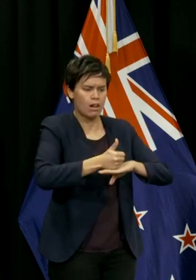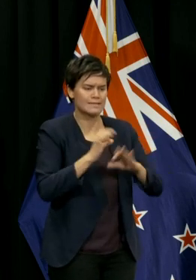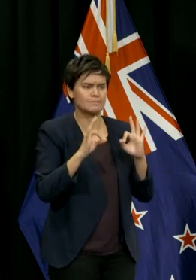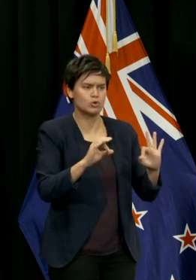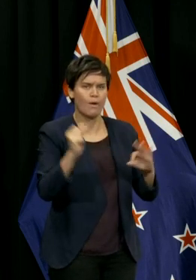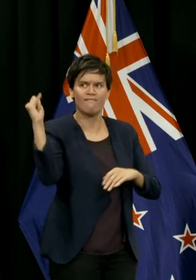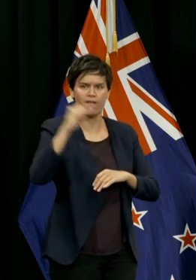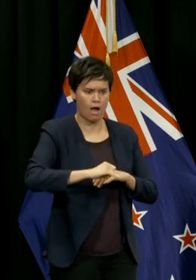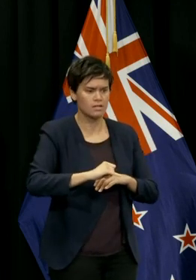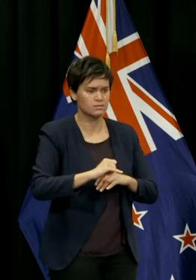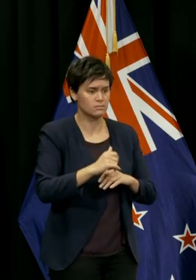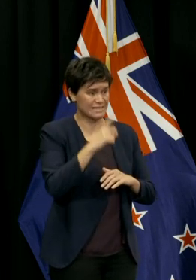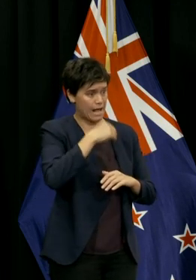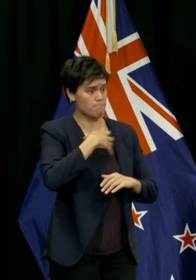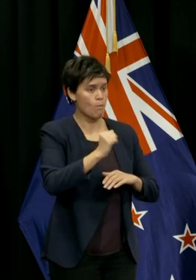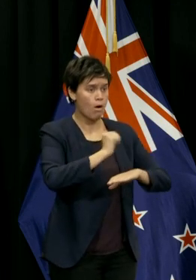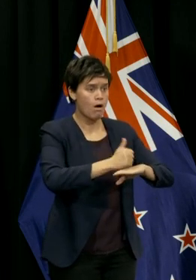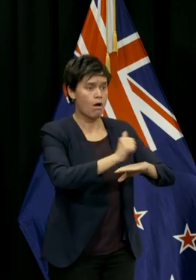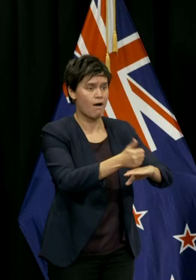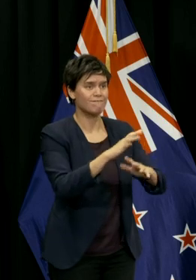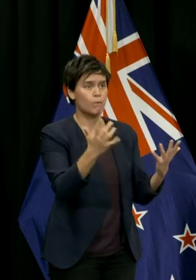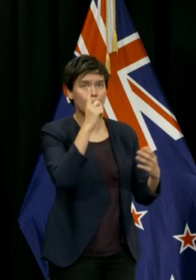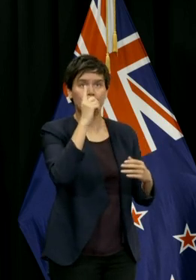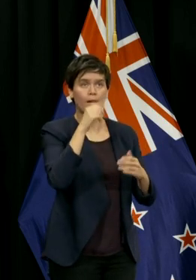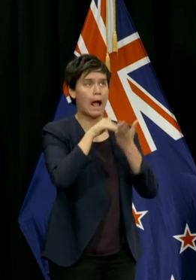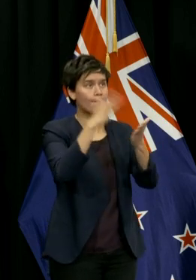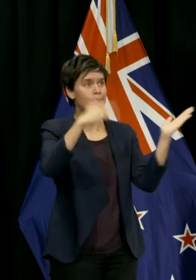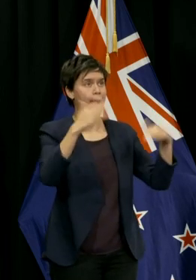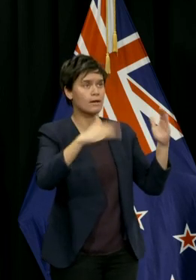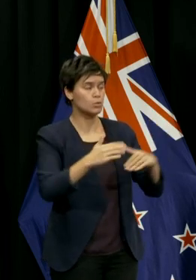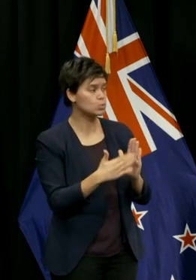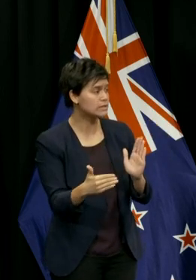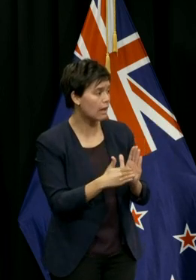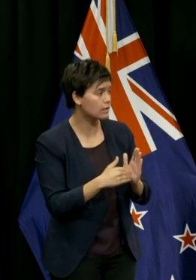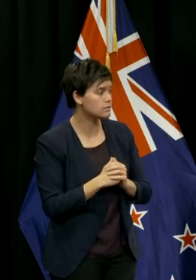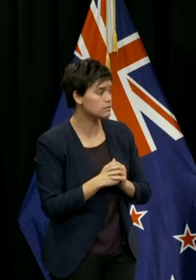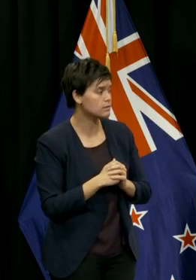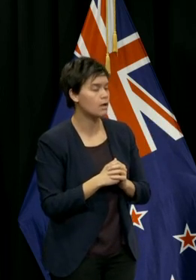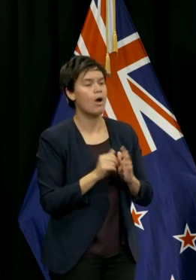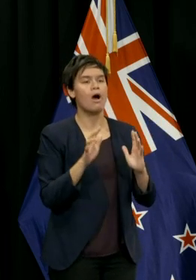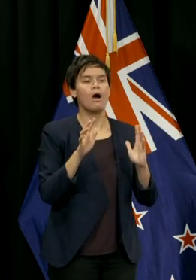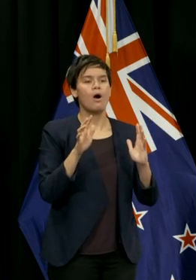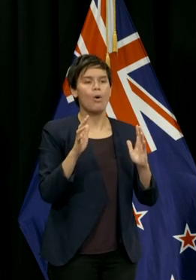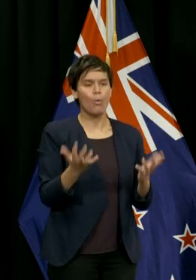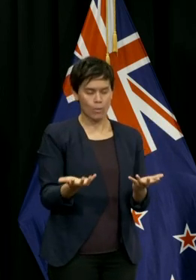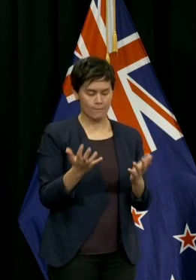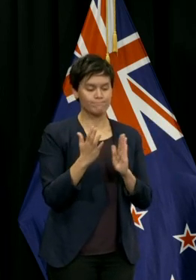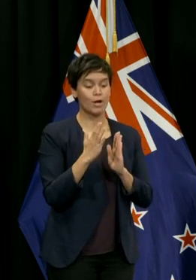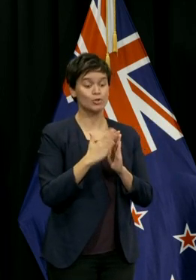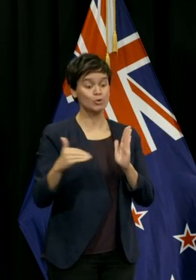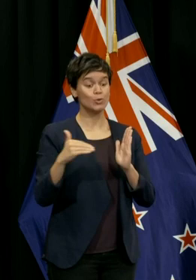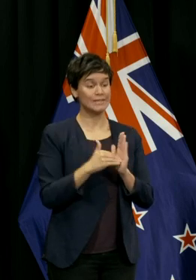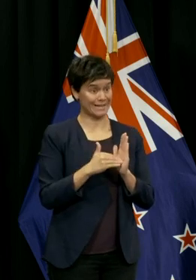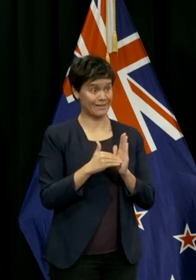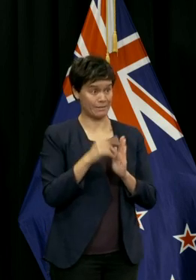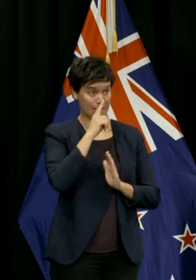at the consular cases we have at the moment. Again, unlike other countries, we are not talking about thousands of New Zealanders